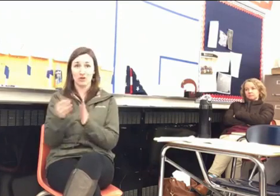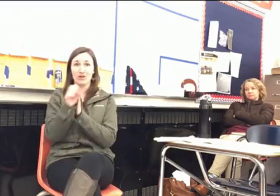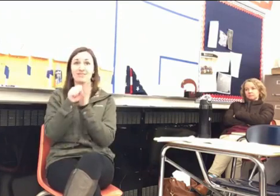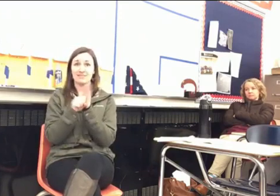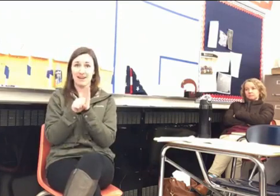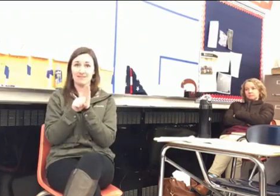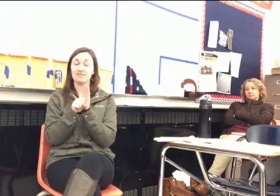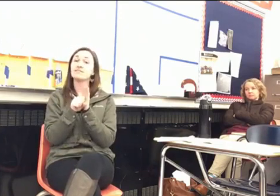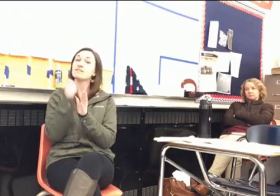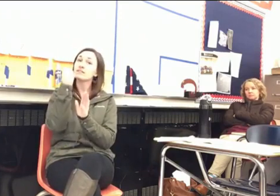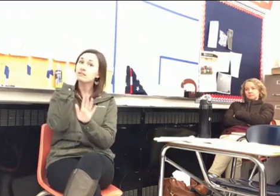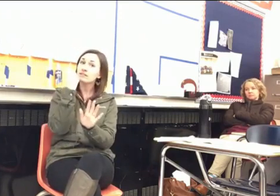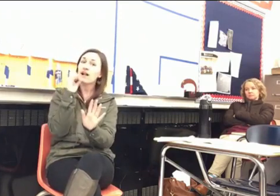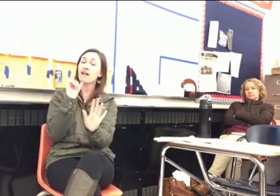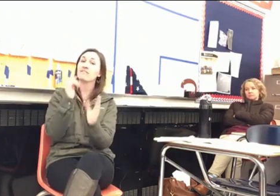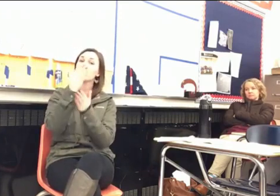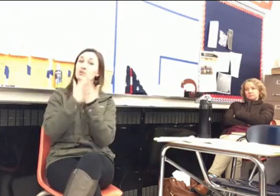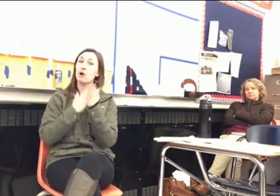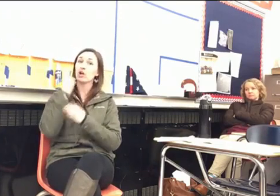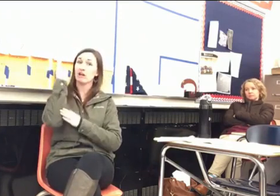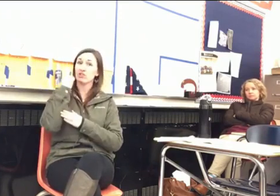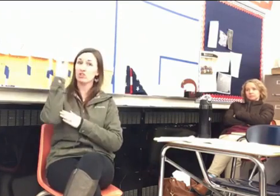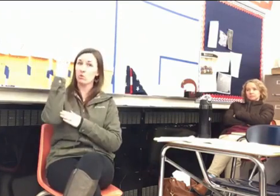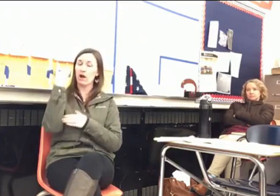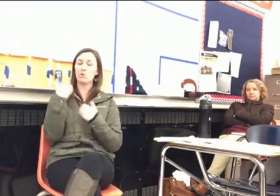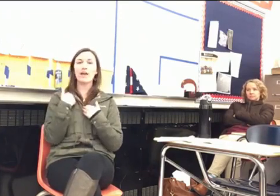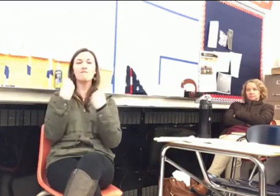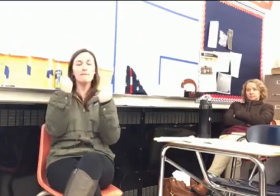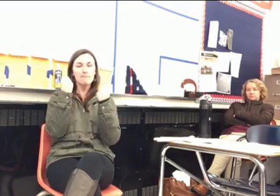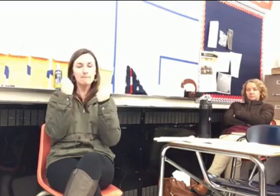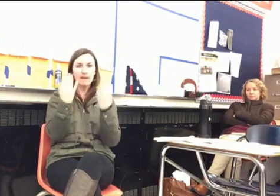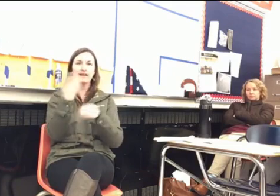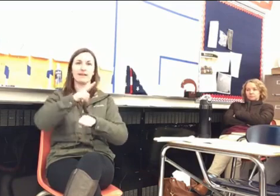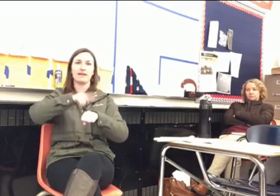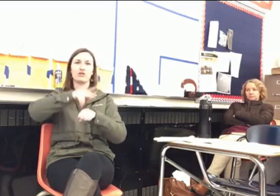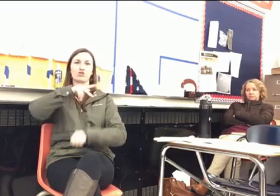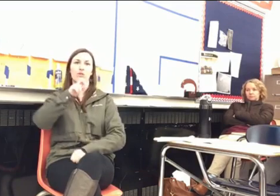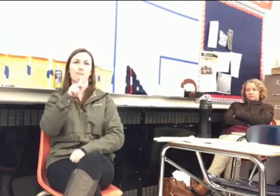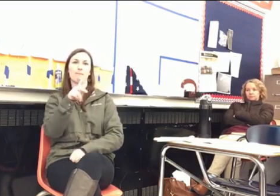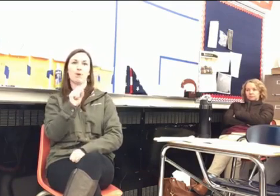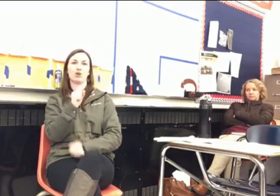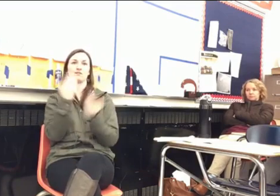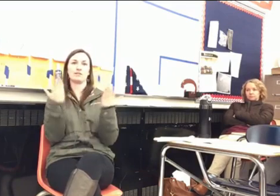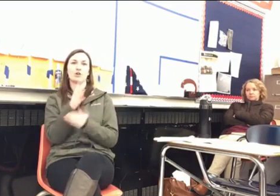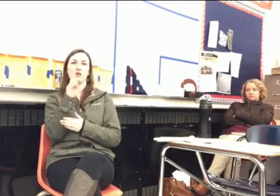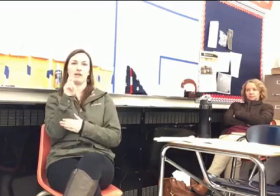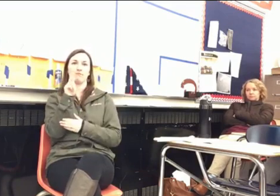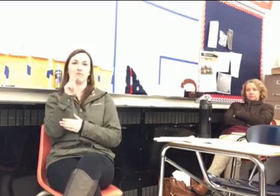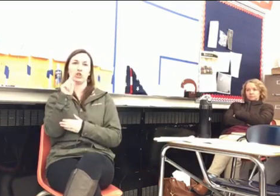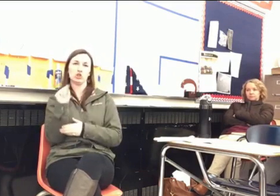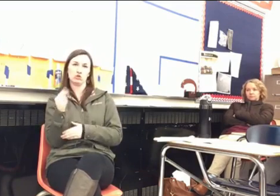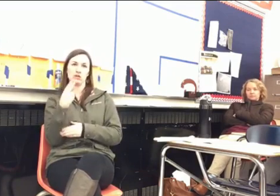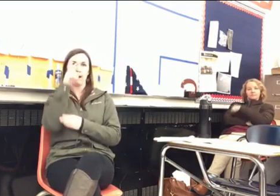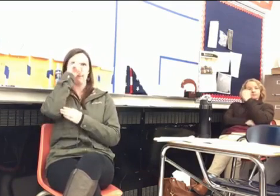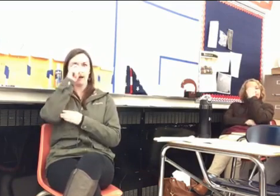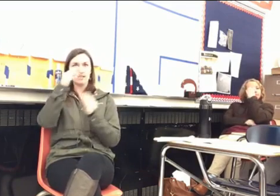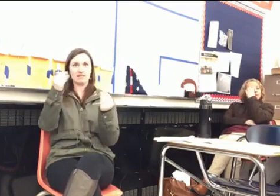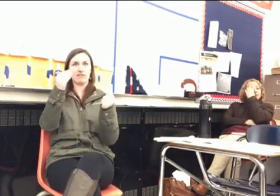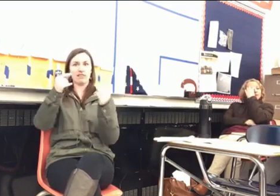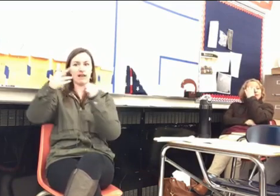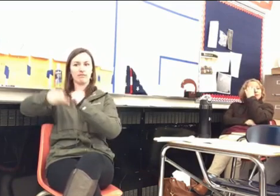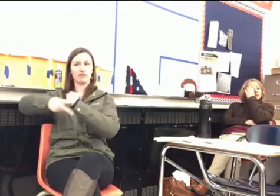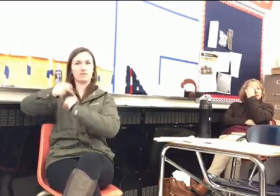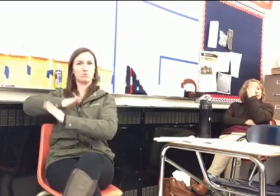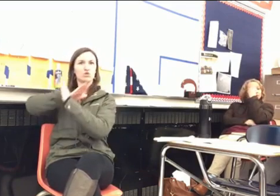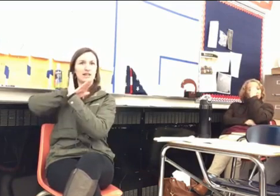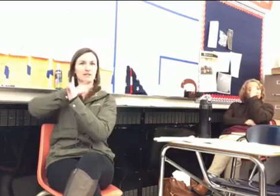of the reason why, for example, we have all the national parks that we do have in the state of Utah, is because of this set-aside land. So we're